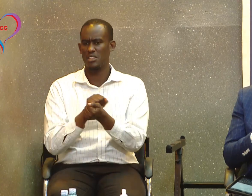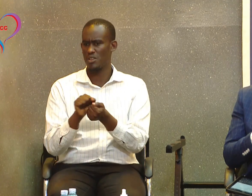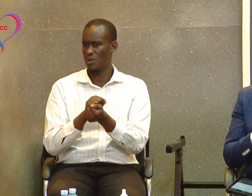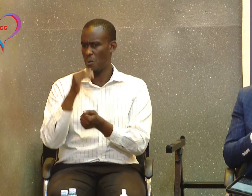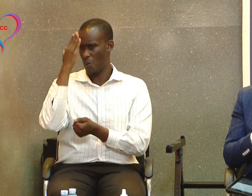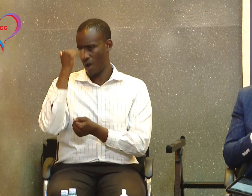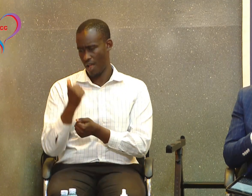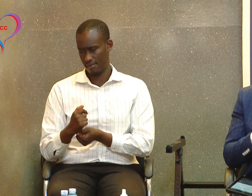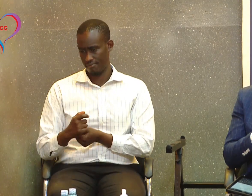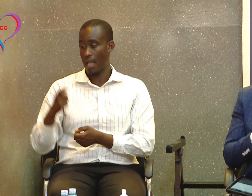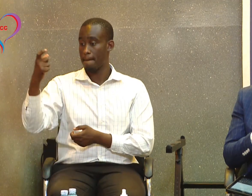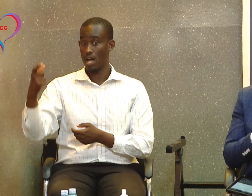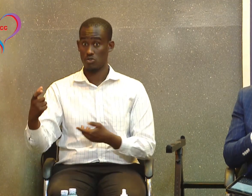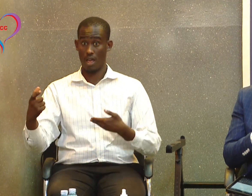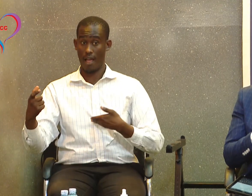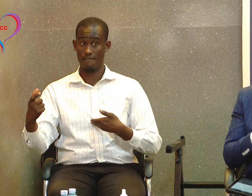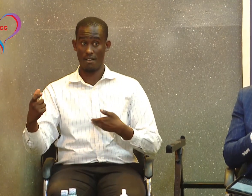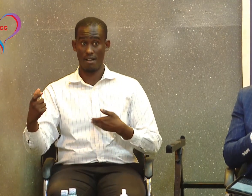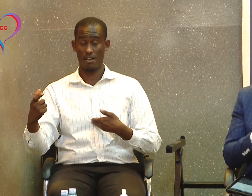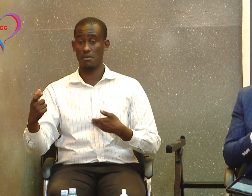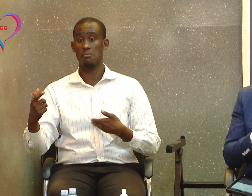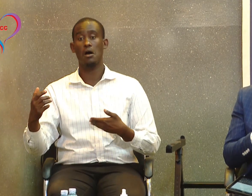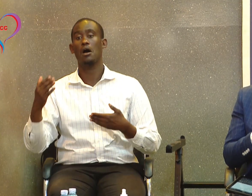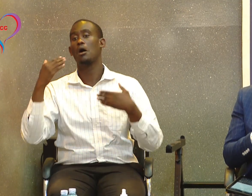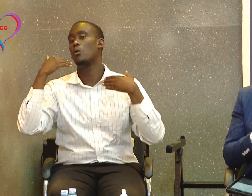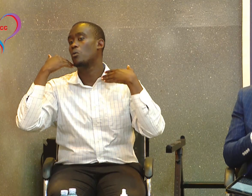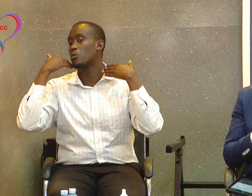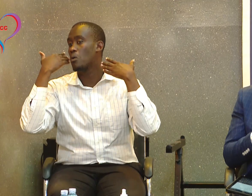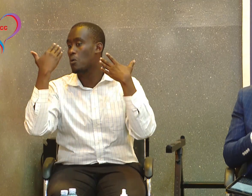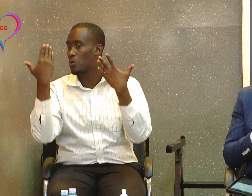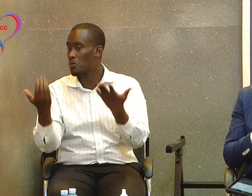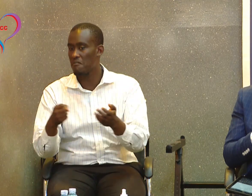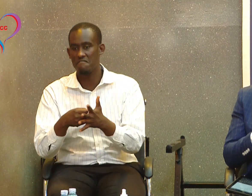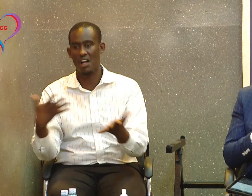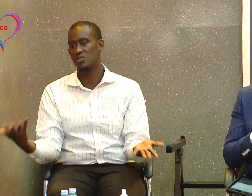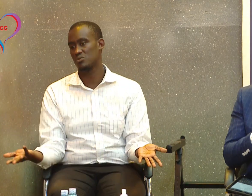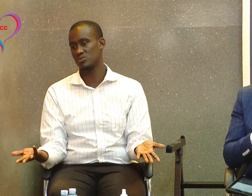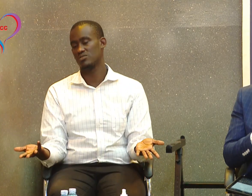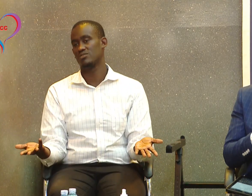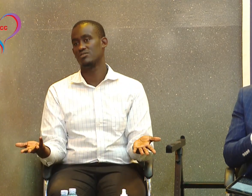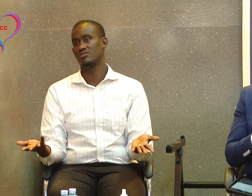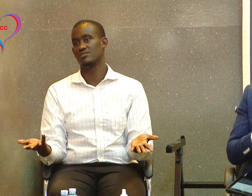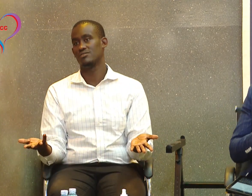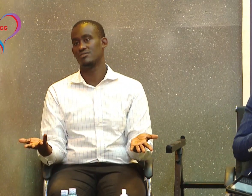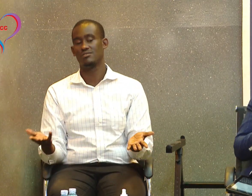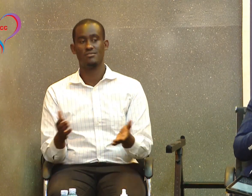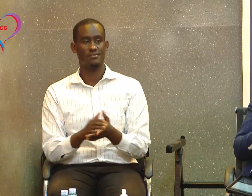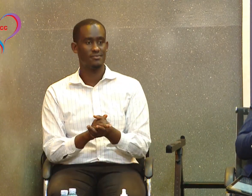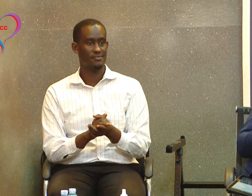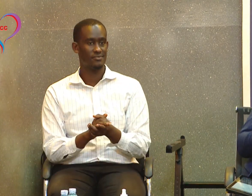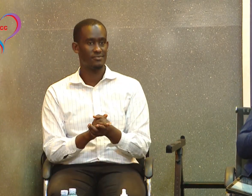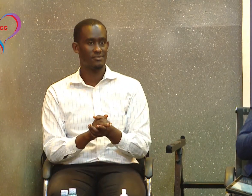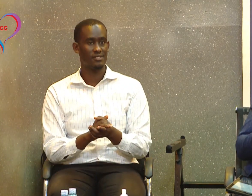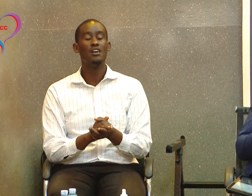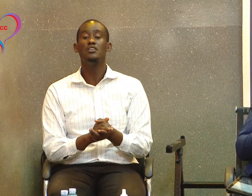gwabyo. And the reason as to why many things have been misused and spoiled, it's because the people having them do not know their use. So fena